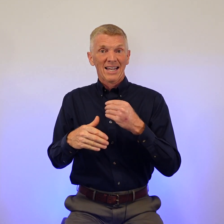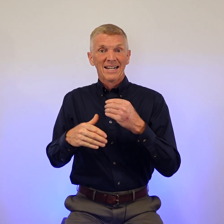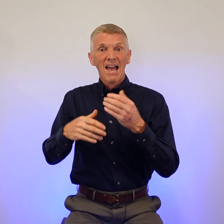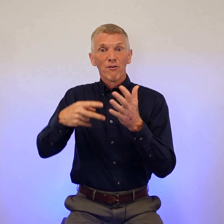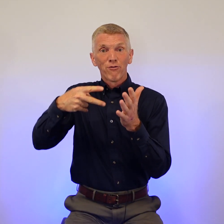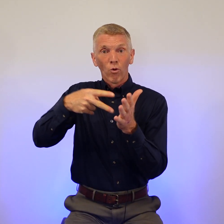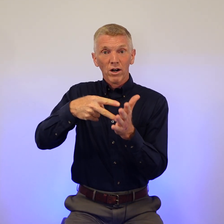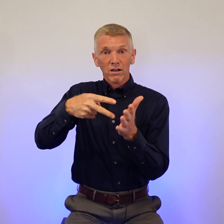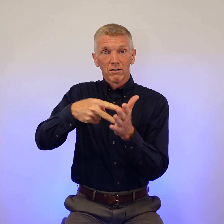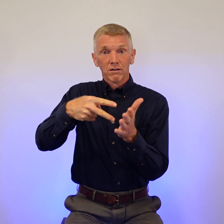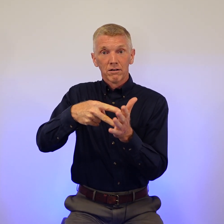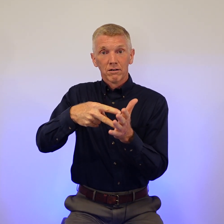have a fork?